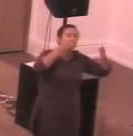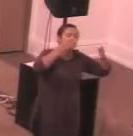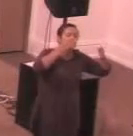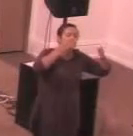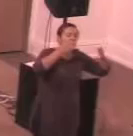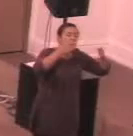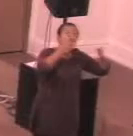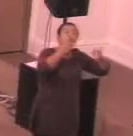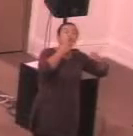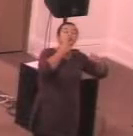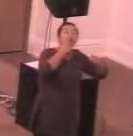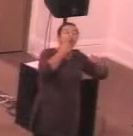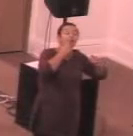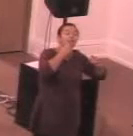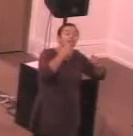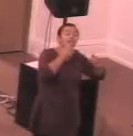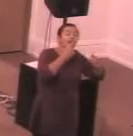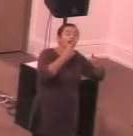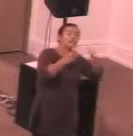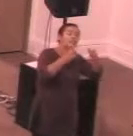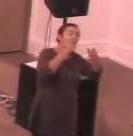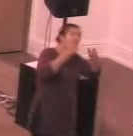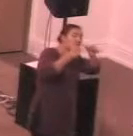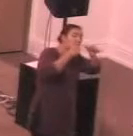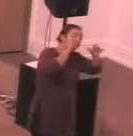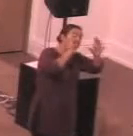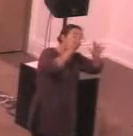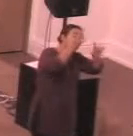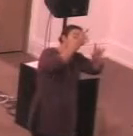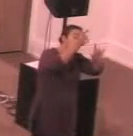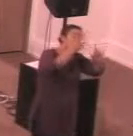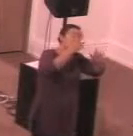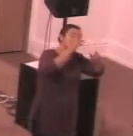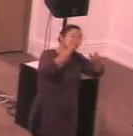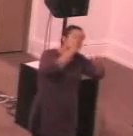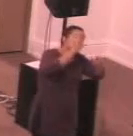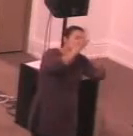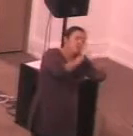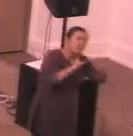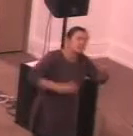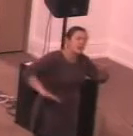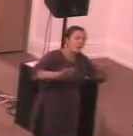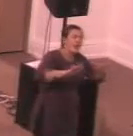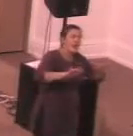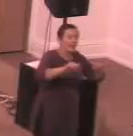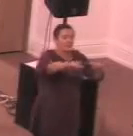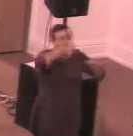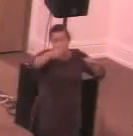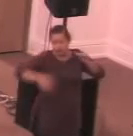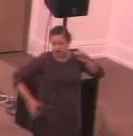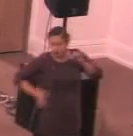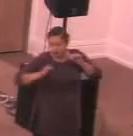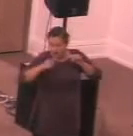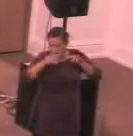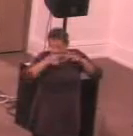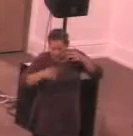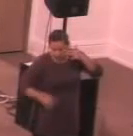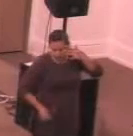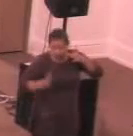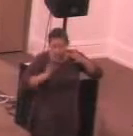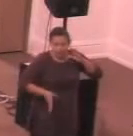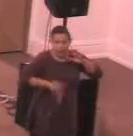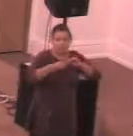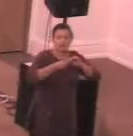said to seek you first in the kingdom of God. And, Lord, everything else will be added to us. Lord, that there's nothing that's impossible with